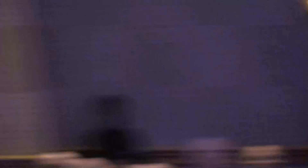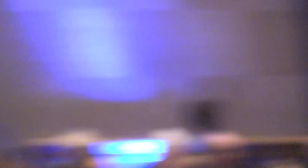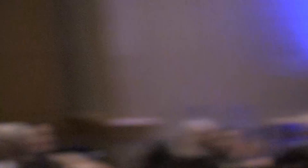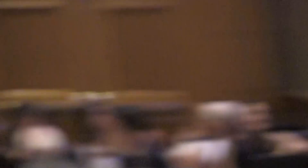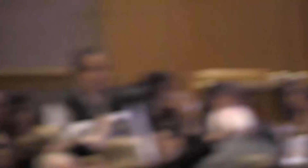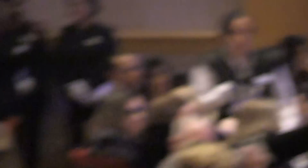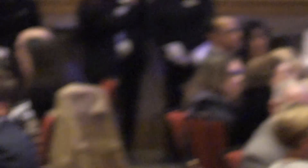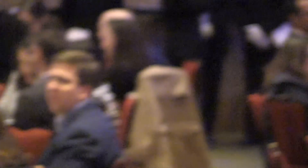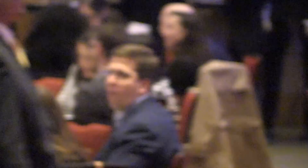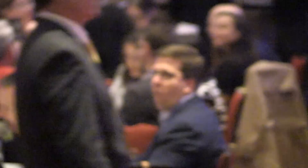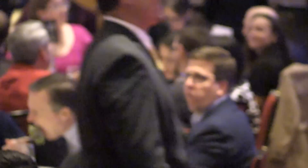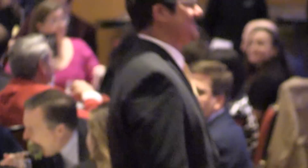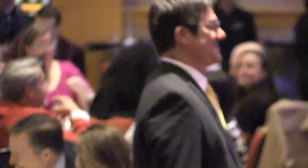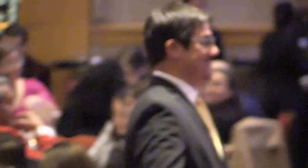Mark.